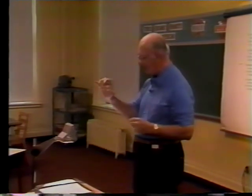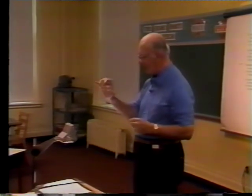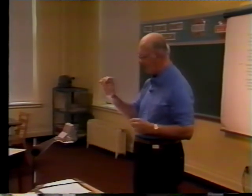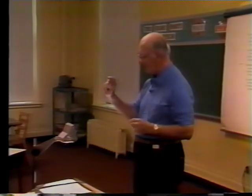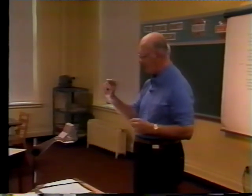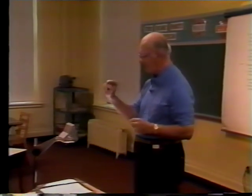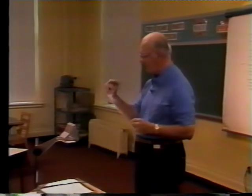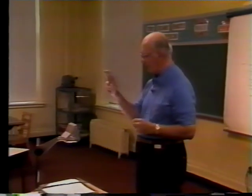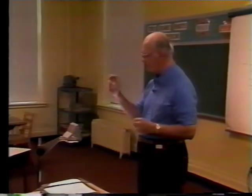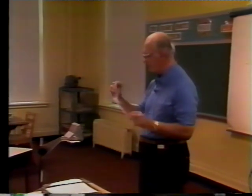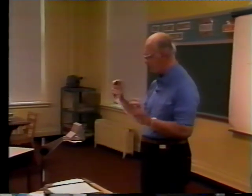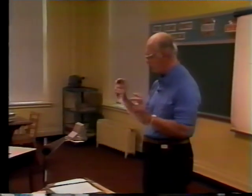Invictus.